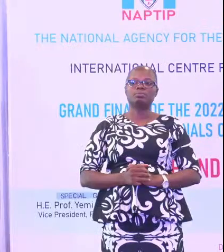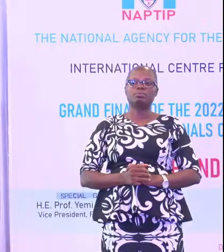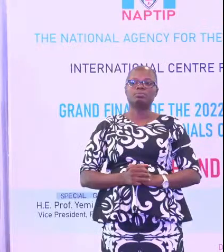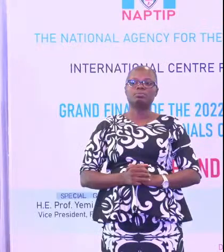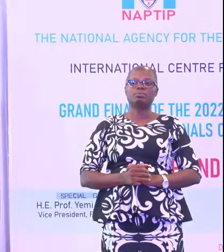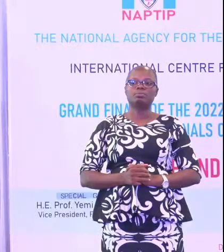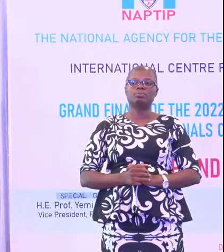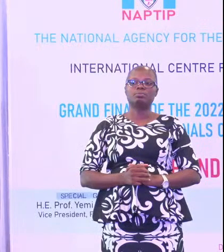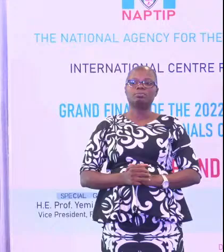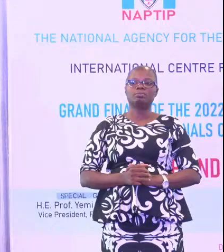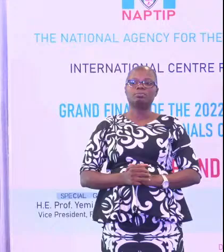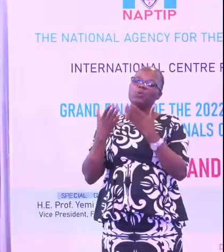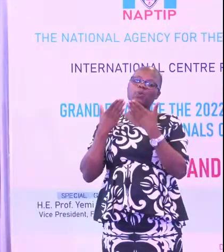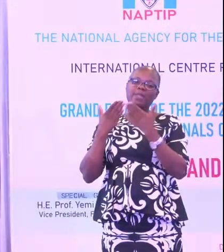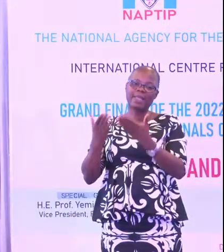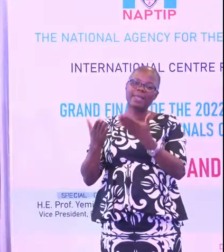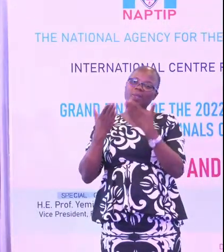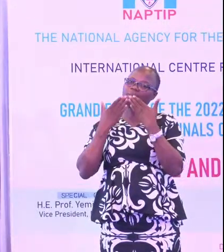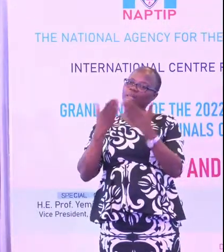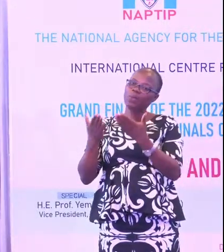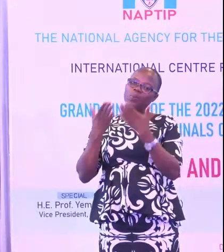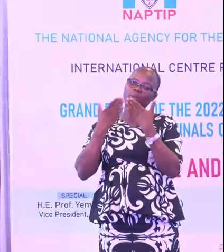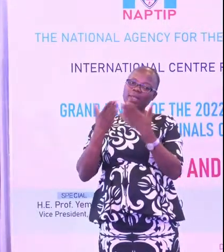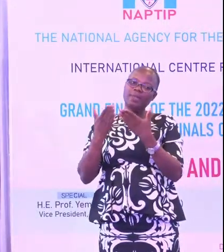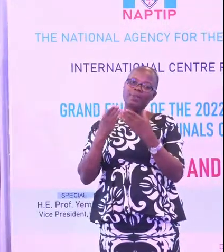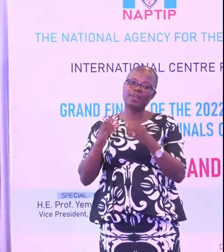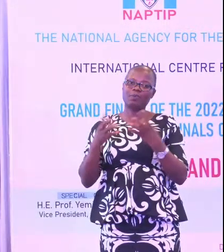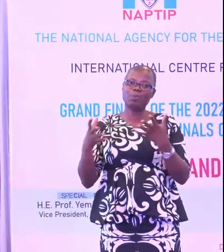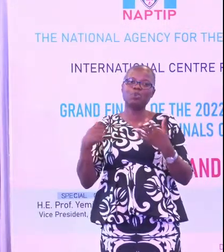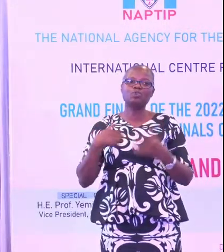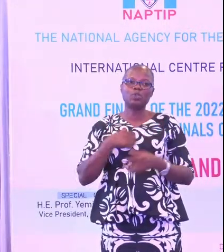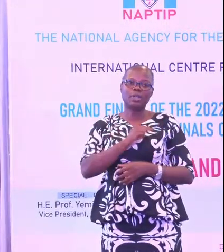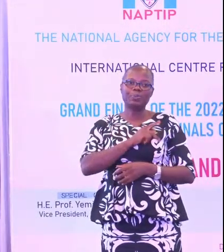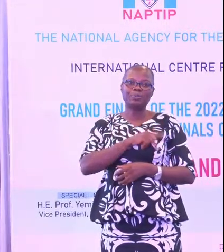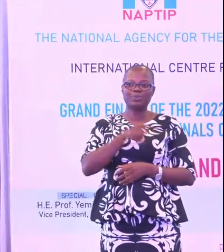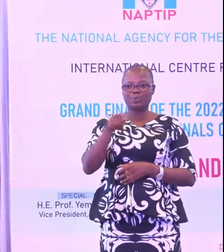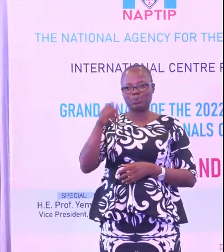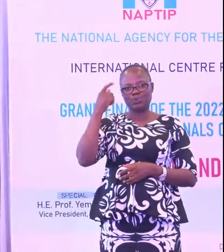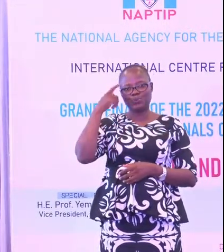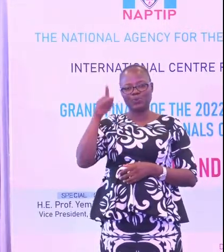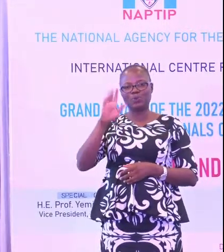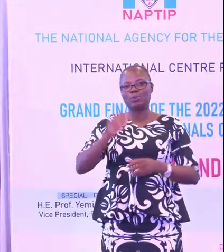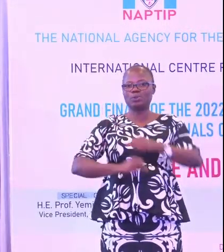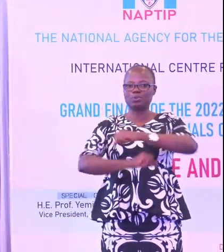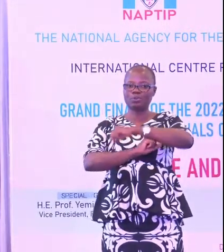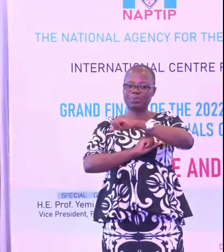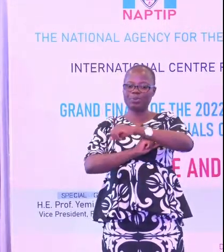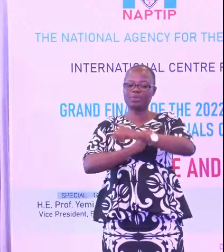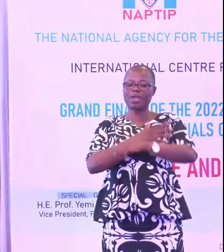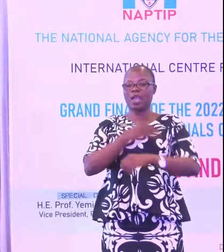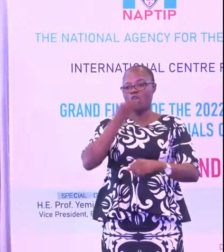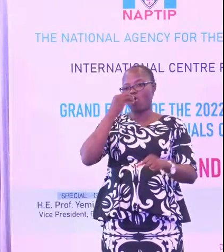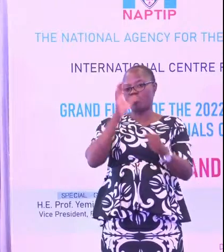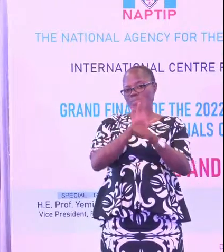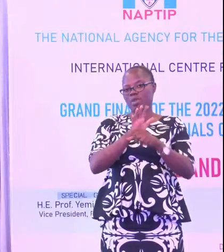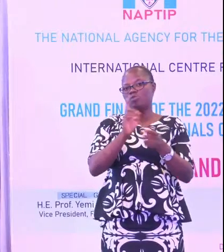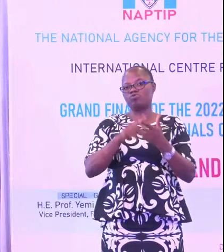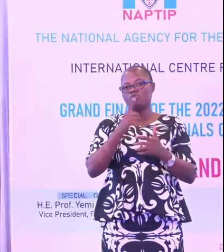Well, thank you very much. We appreciate you for your support and your commitment to what we are